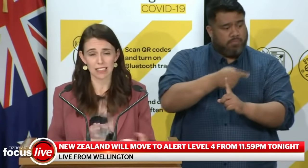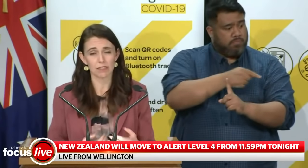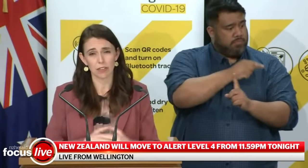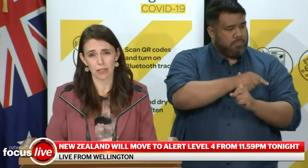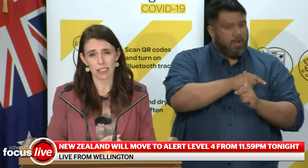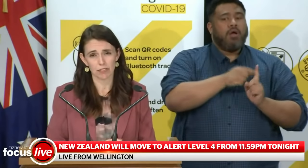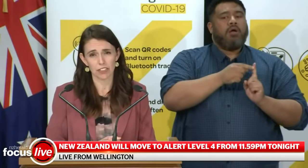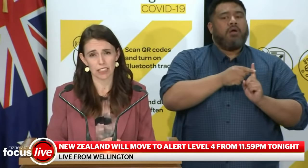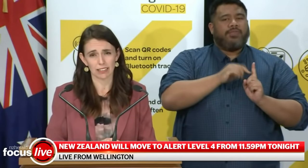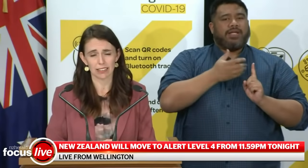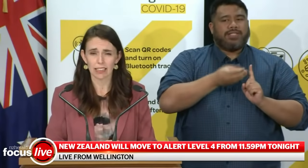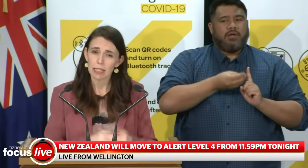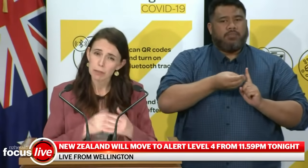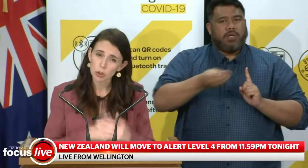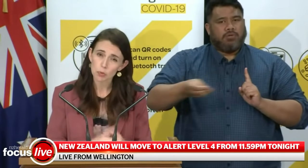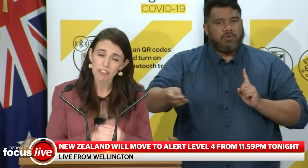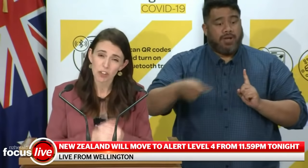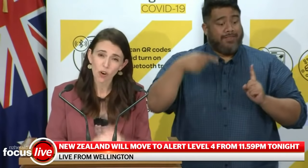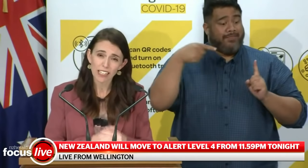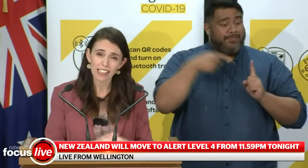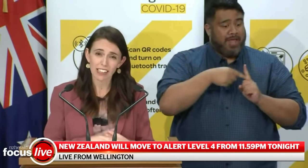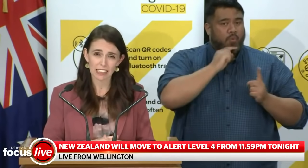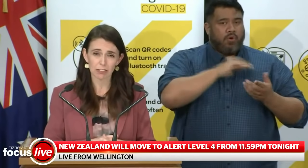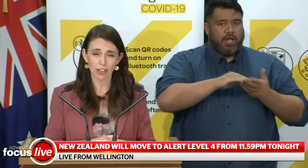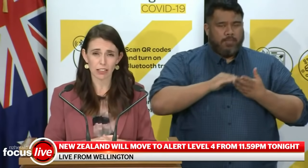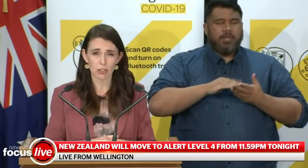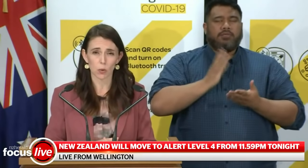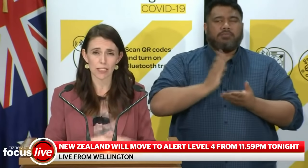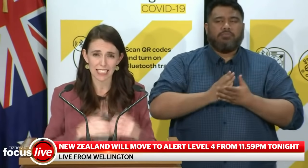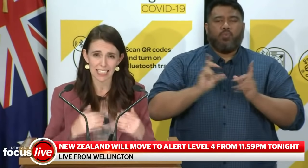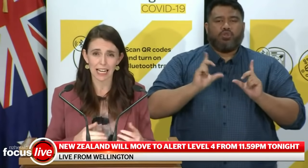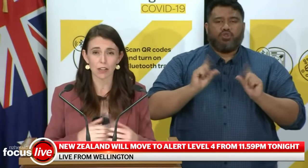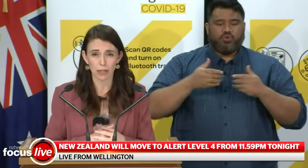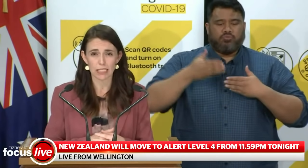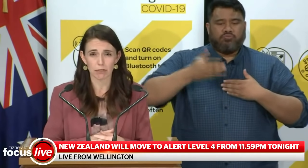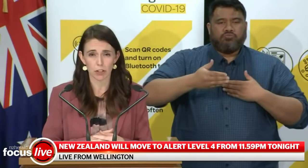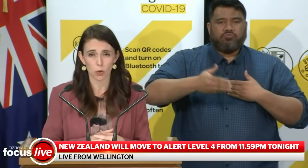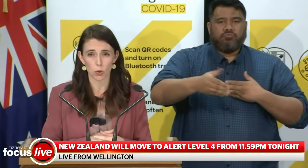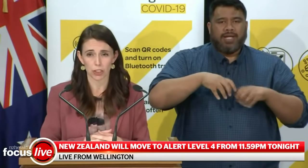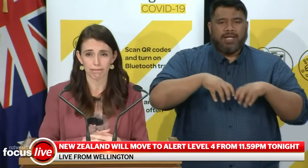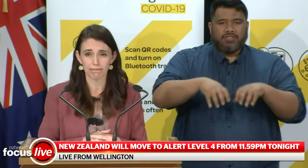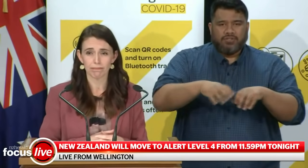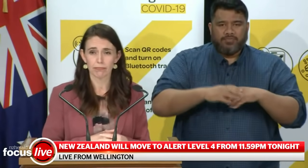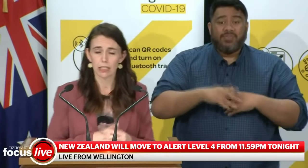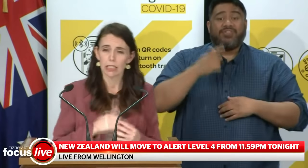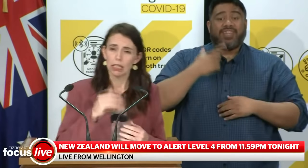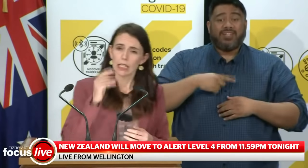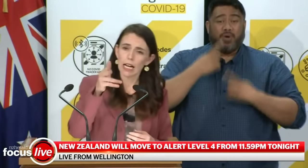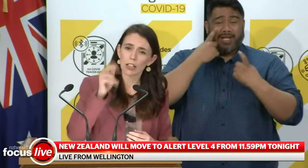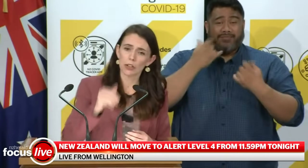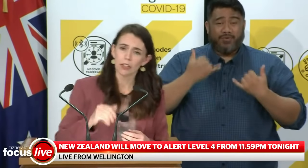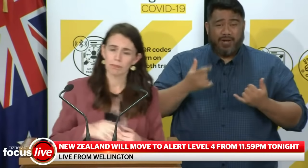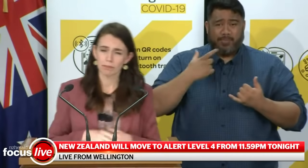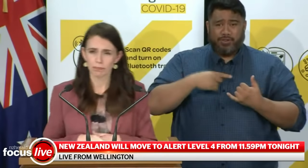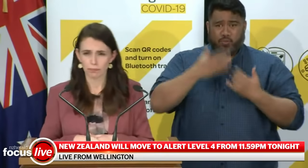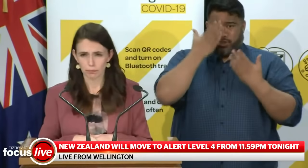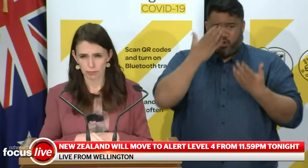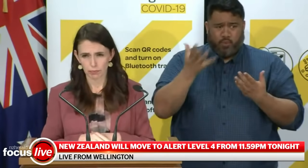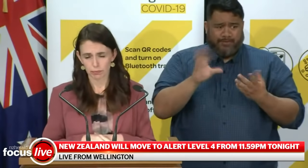risk exists for the rest of New Zealand. Because we've not yet identified the source, that's another reason for caution.